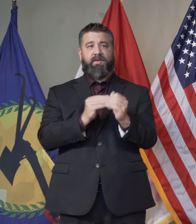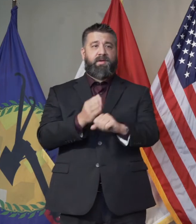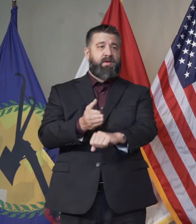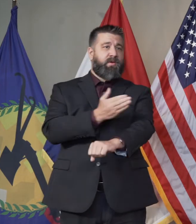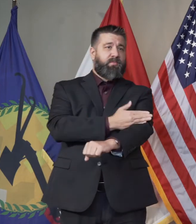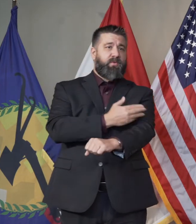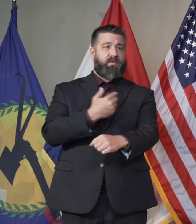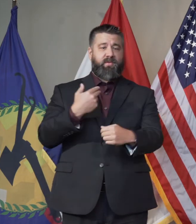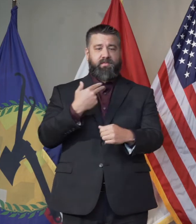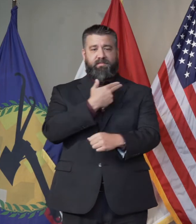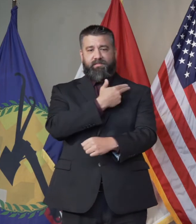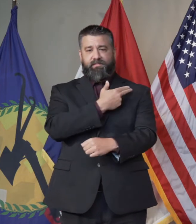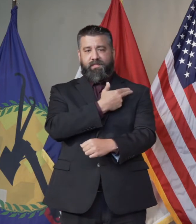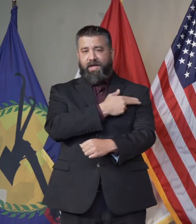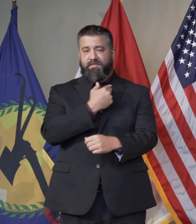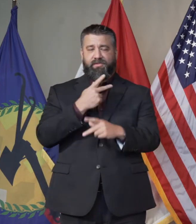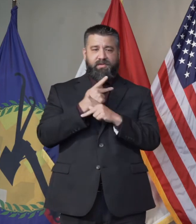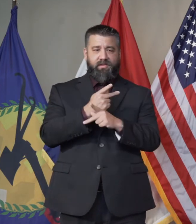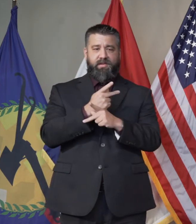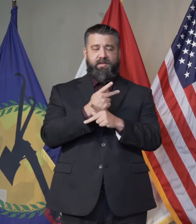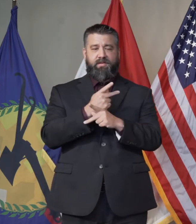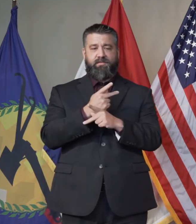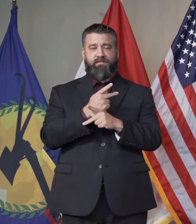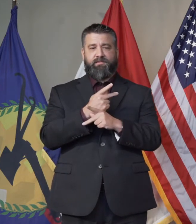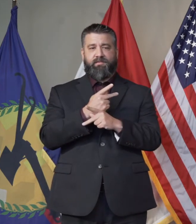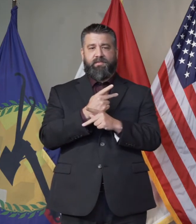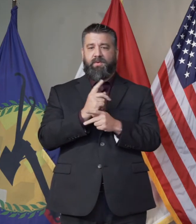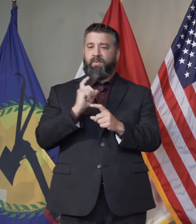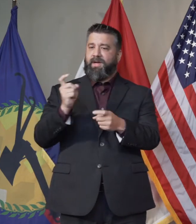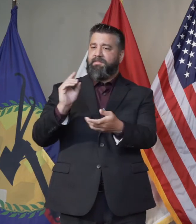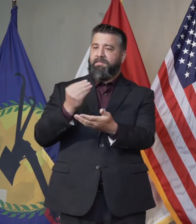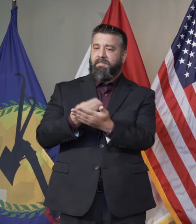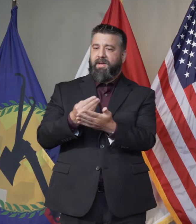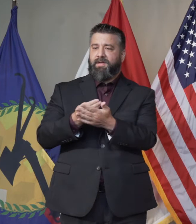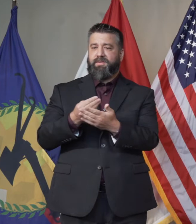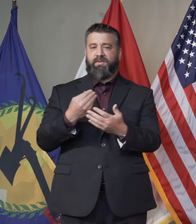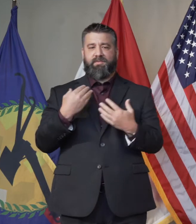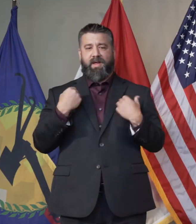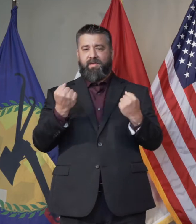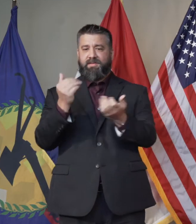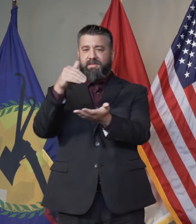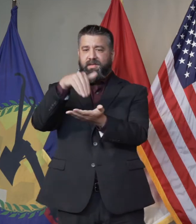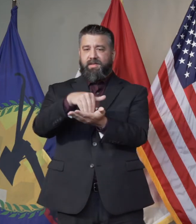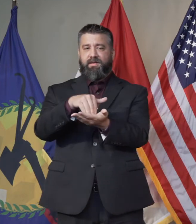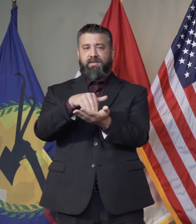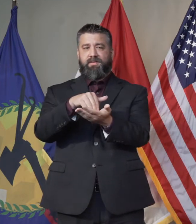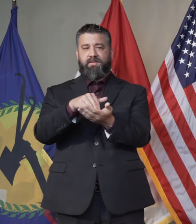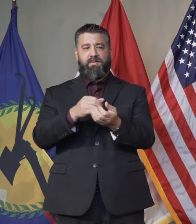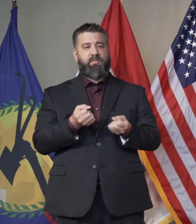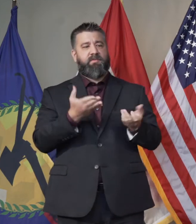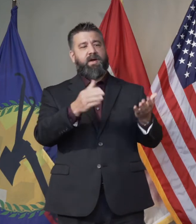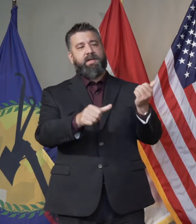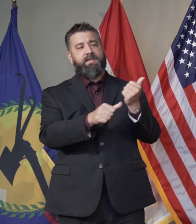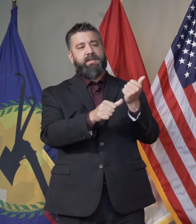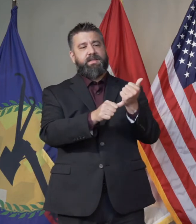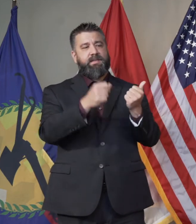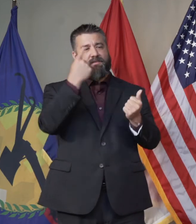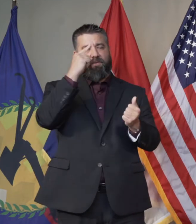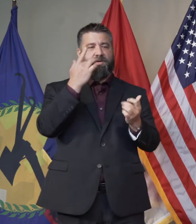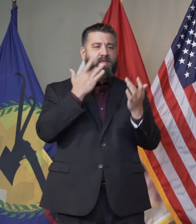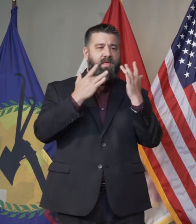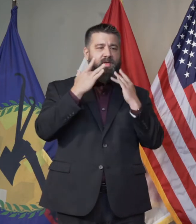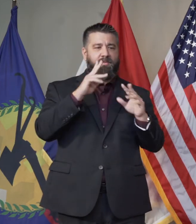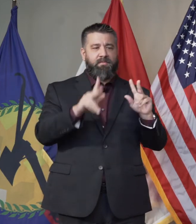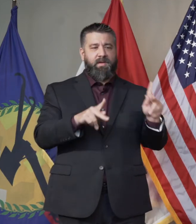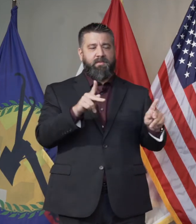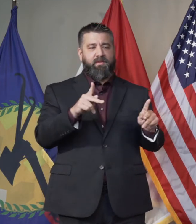our federally qualified health centers. We have offered rental assistance and mortgage assistance for low-income families. We've